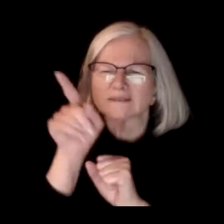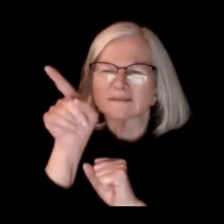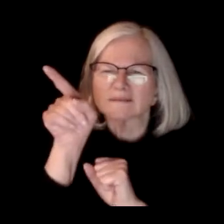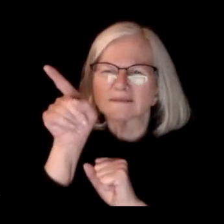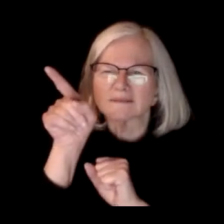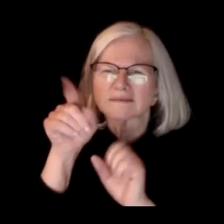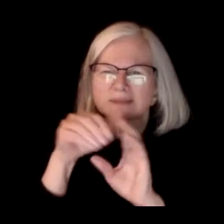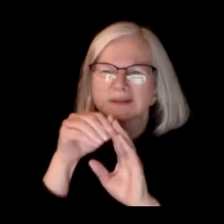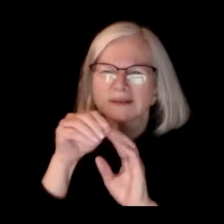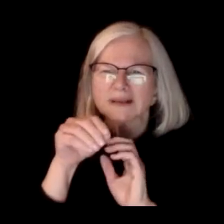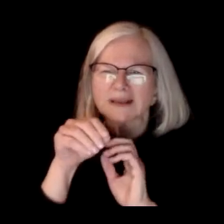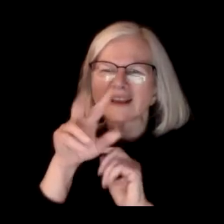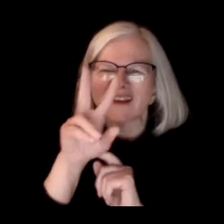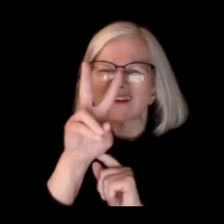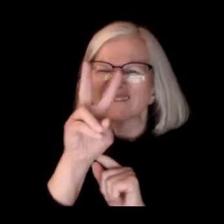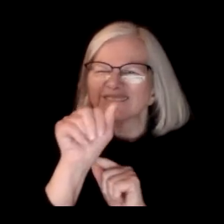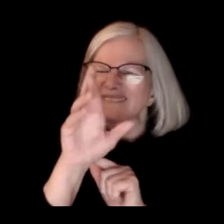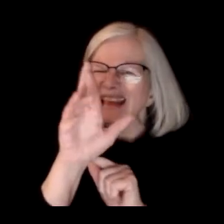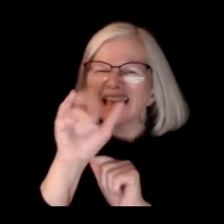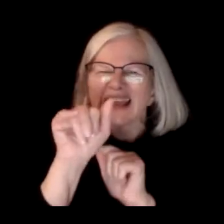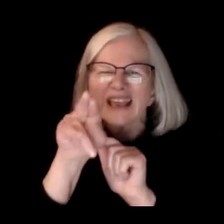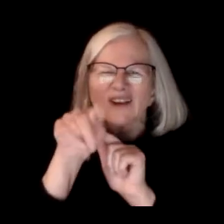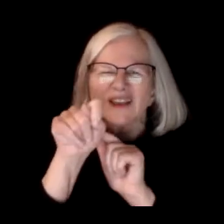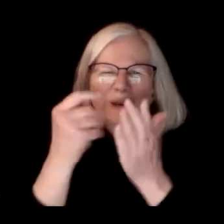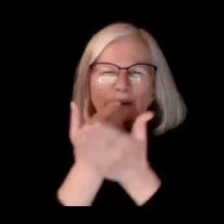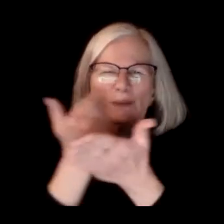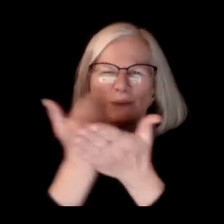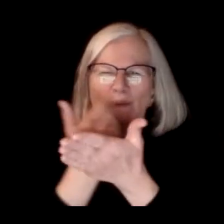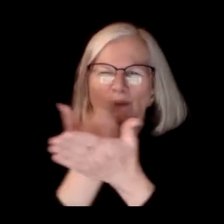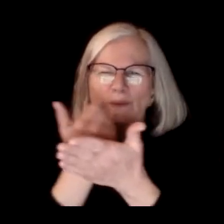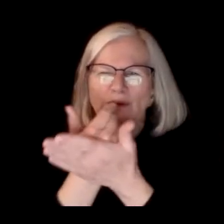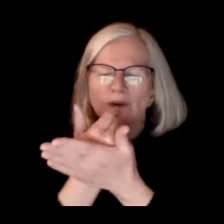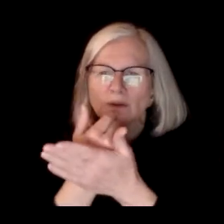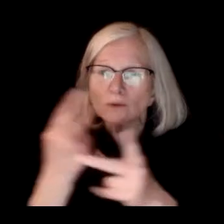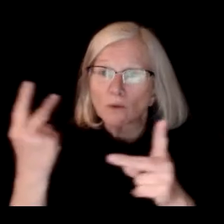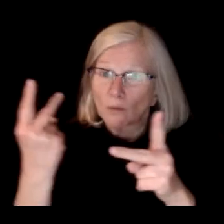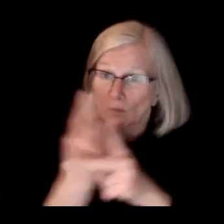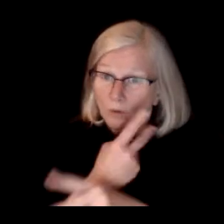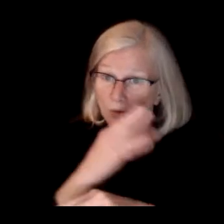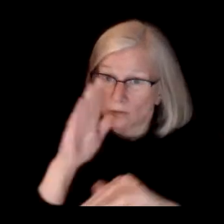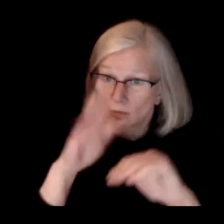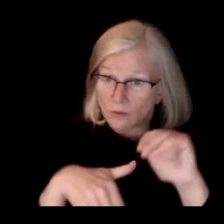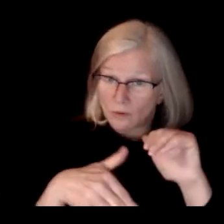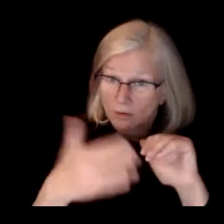by far of the pandemic. You agree with that? Is the situation that ominous?